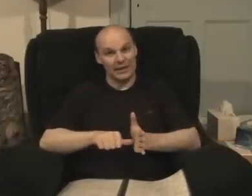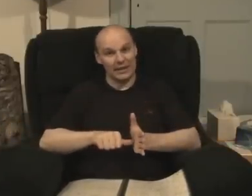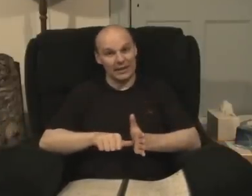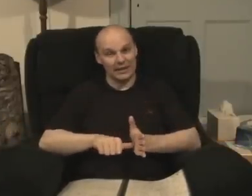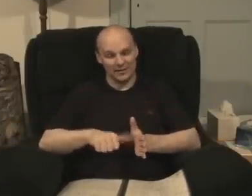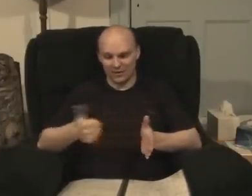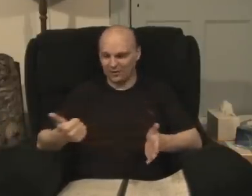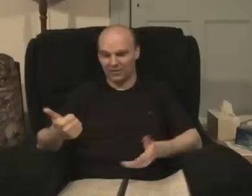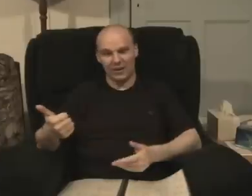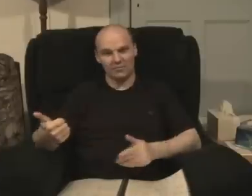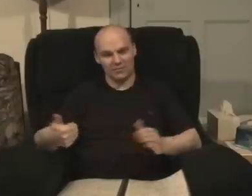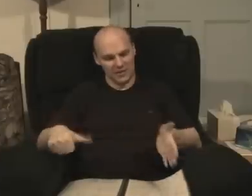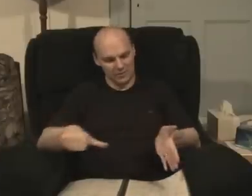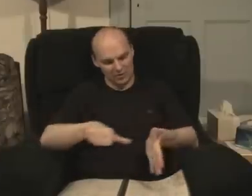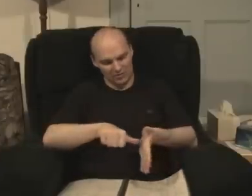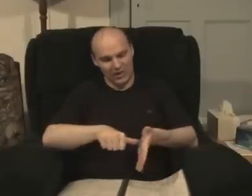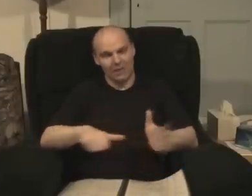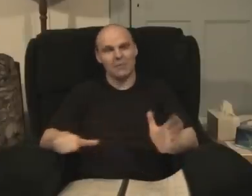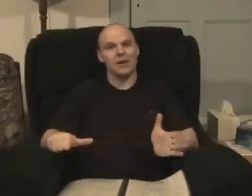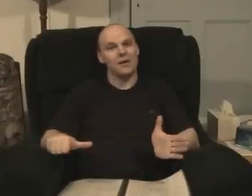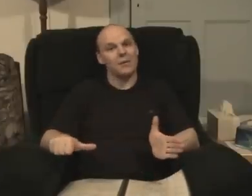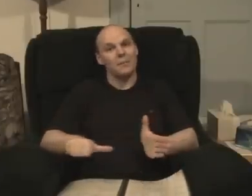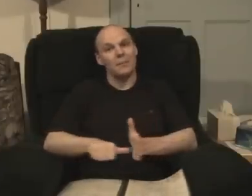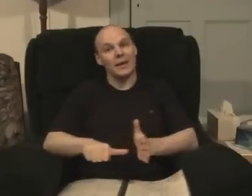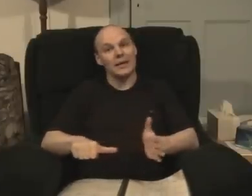Money. So thumb tapping on the palm. Money.